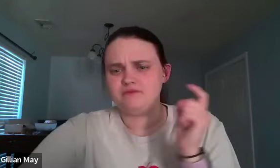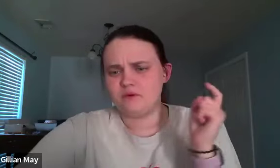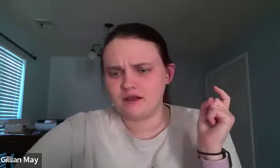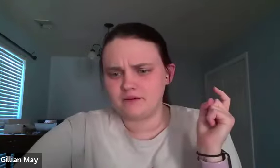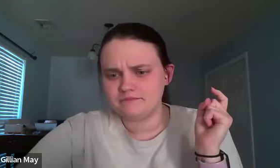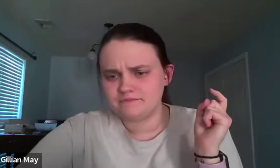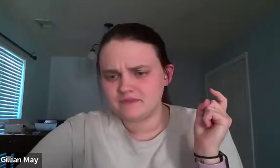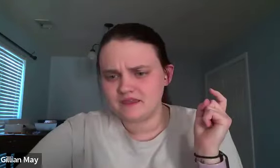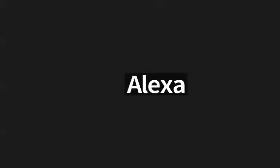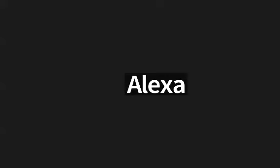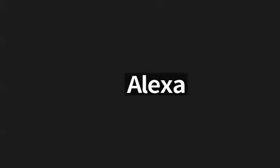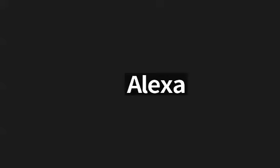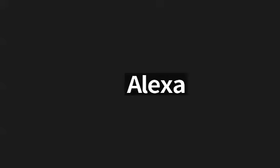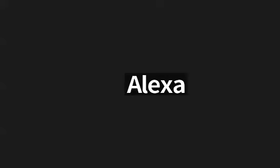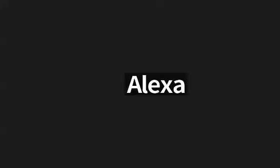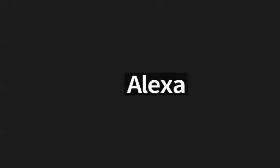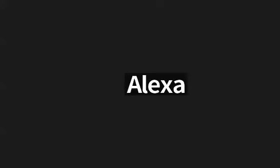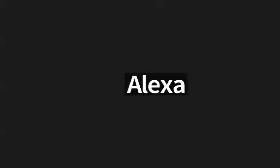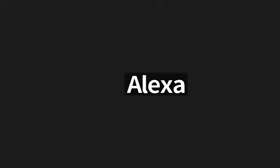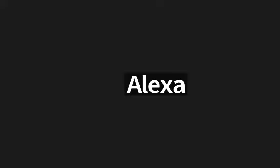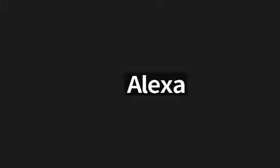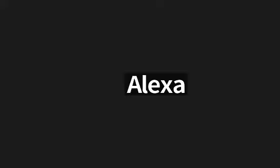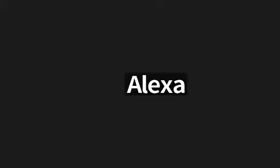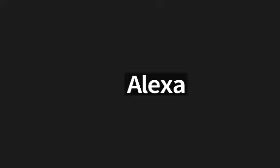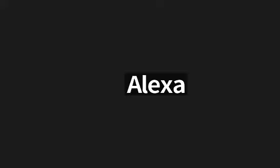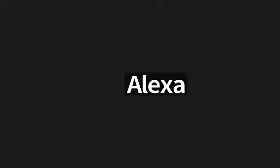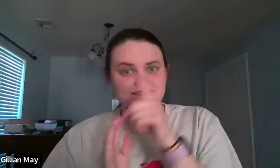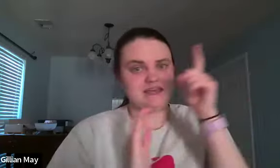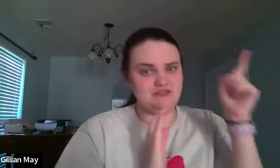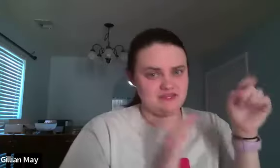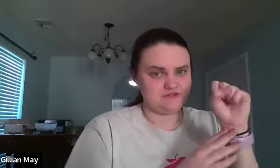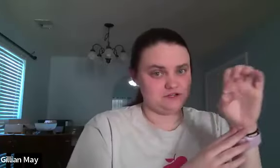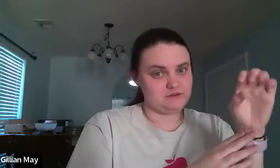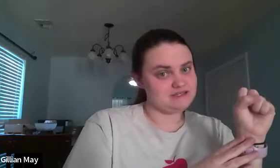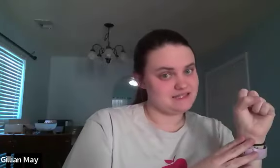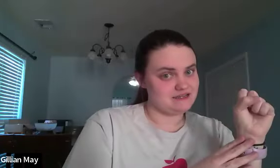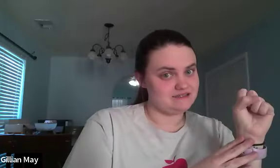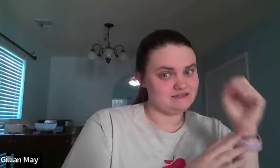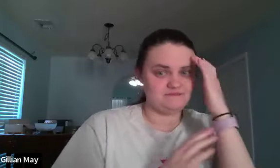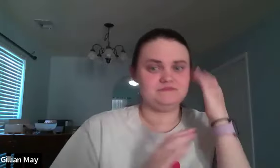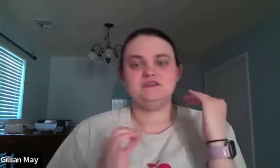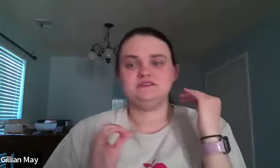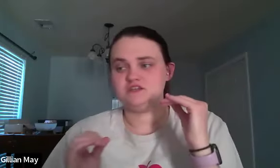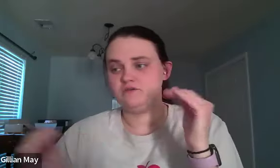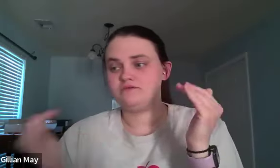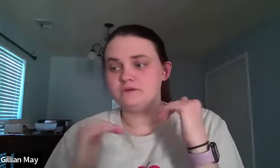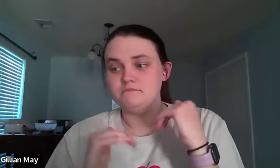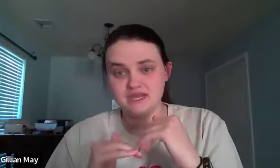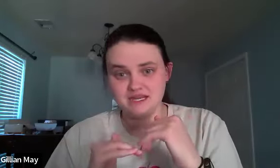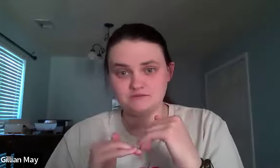for here we go. Seconds. And then just finger spelling second. So for minute, what